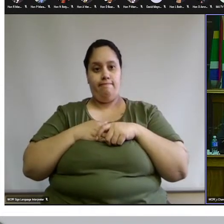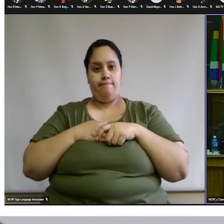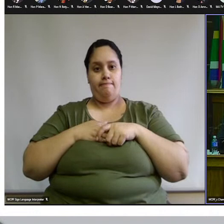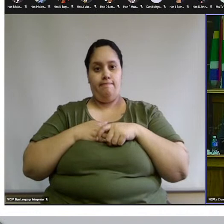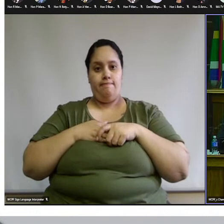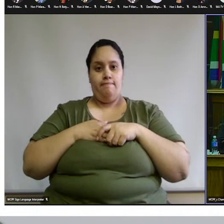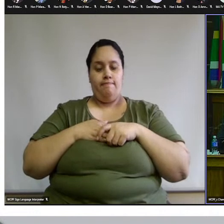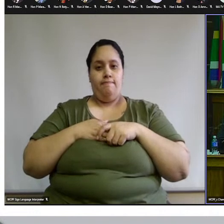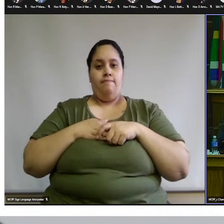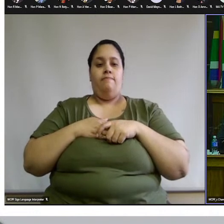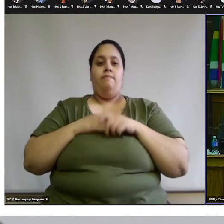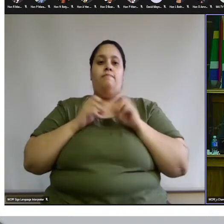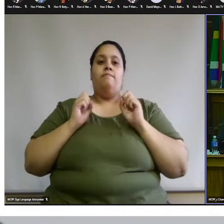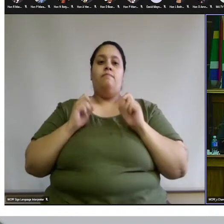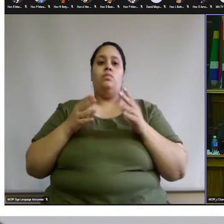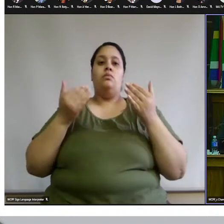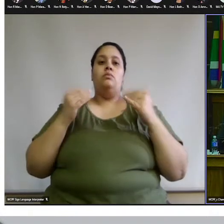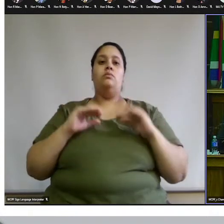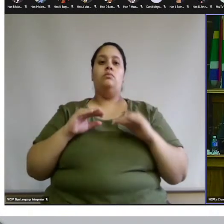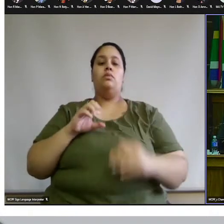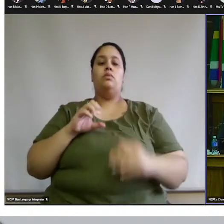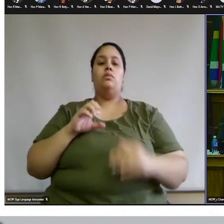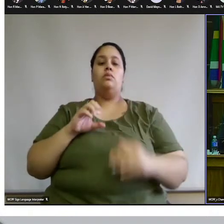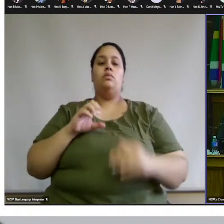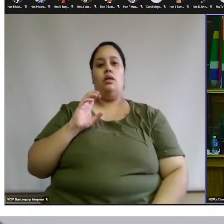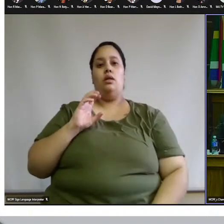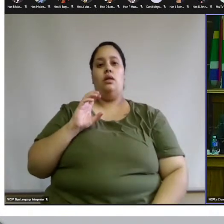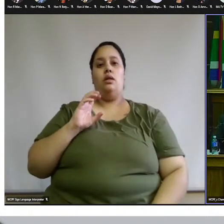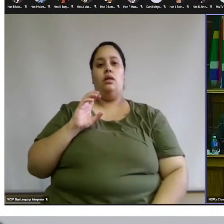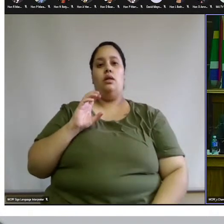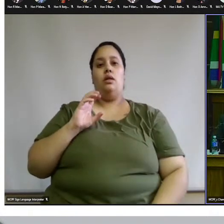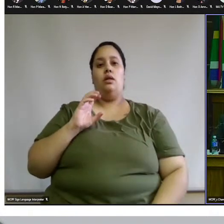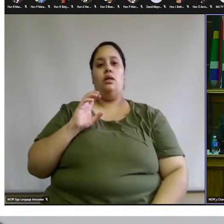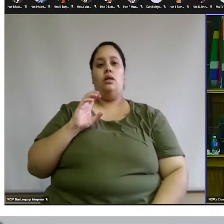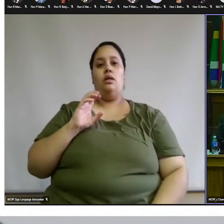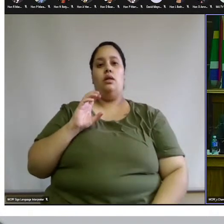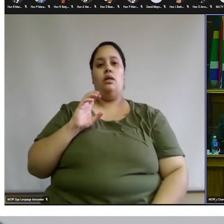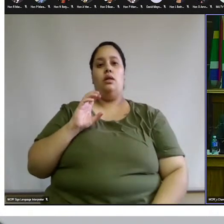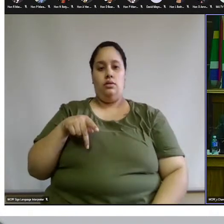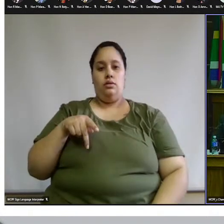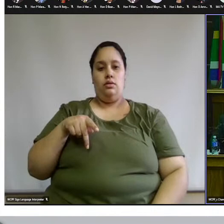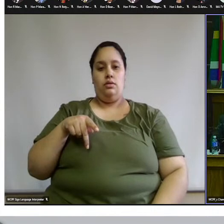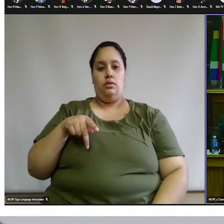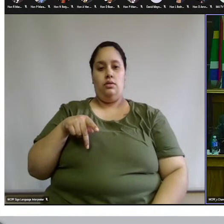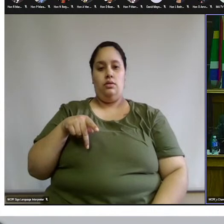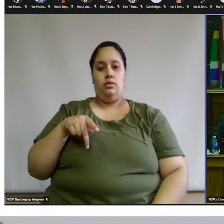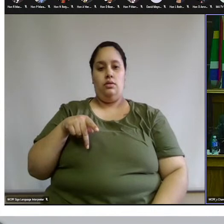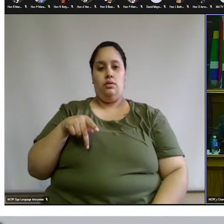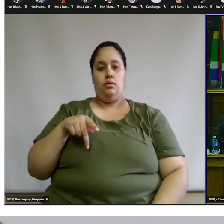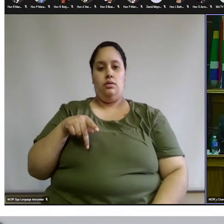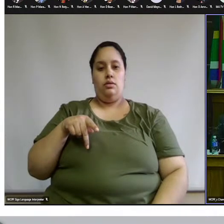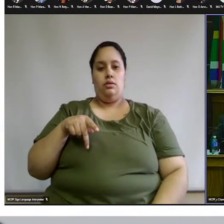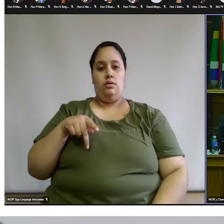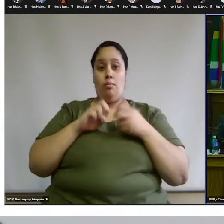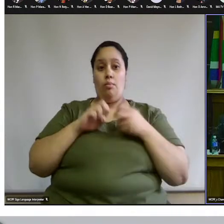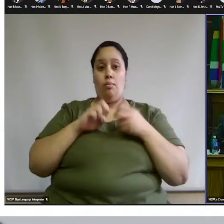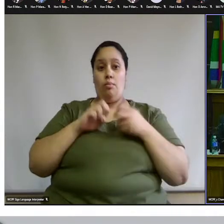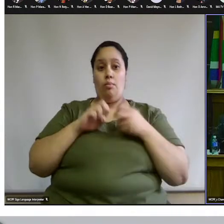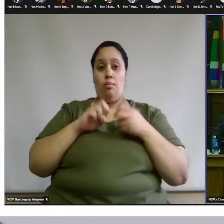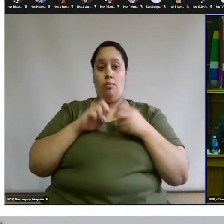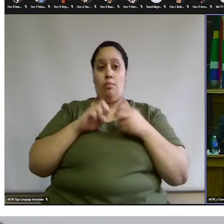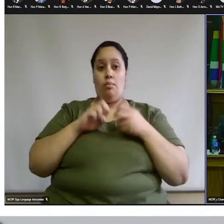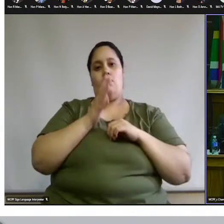Okay, I'm going to move on to the ACDP. If he's got a problem with technicality, please, I will come back to